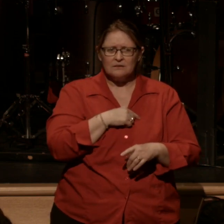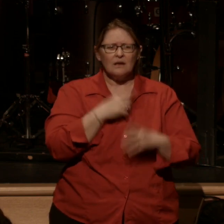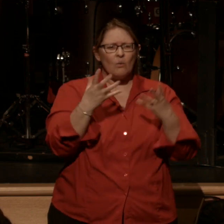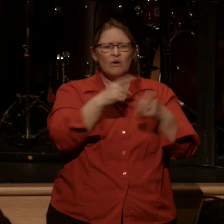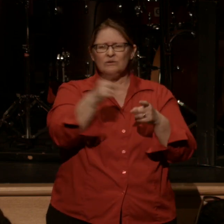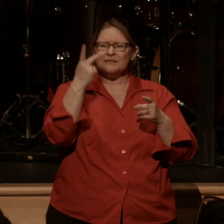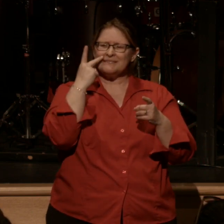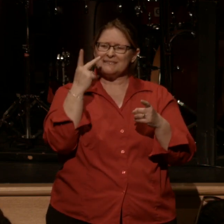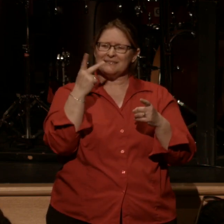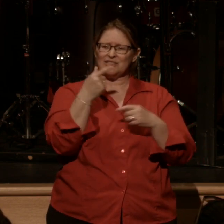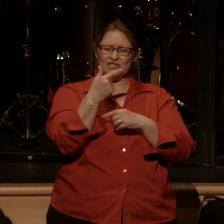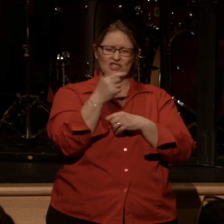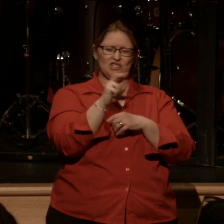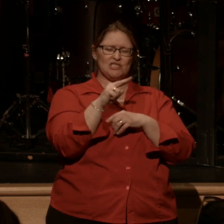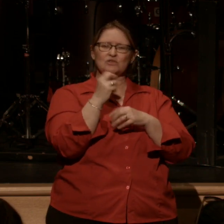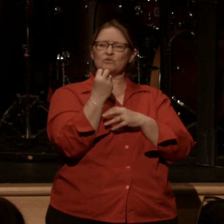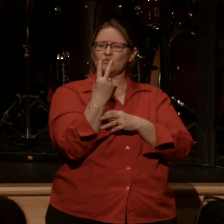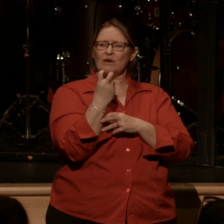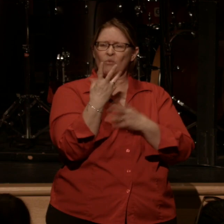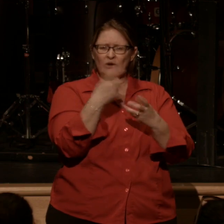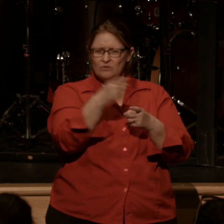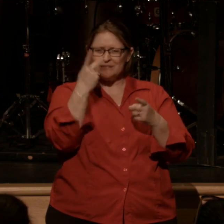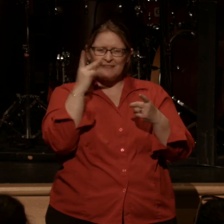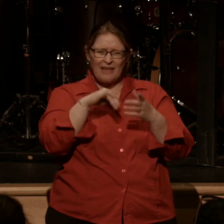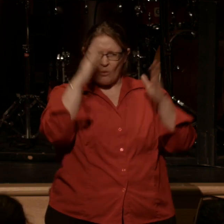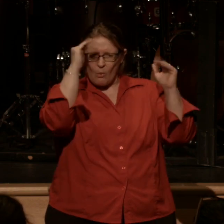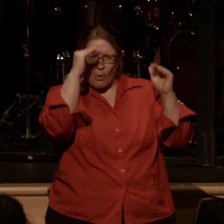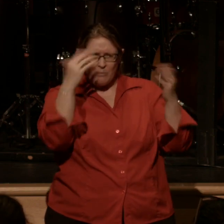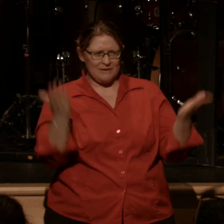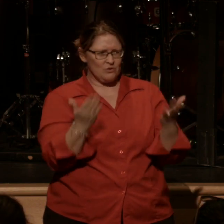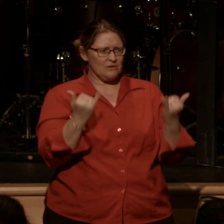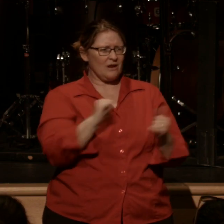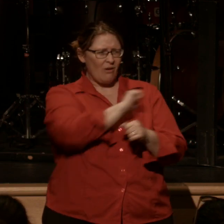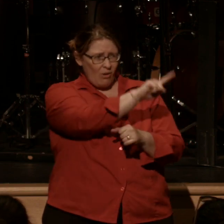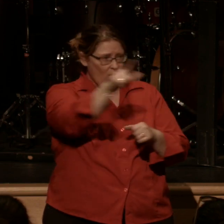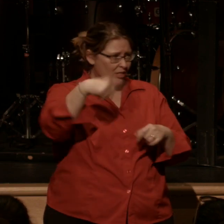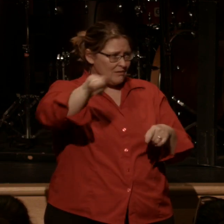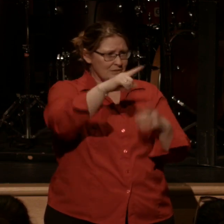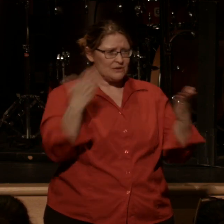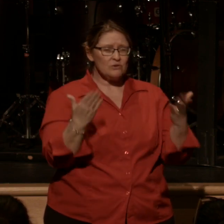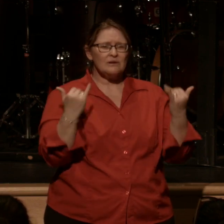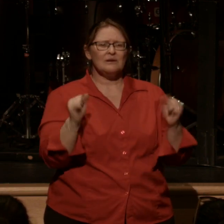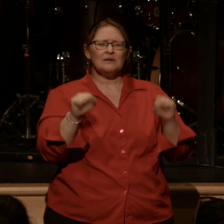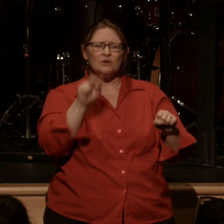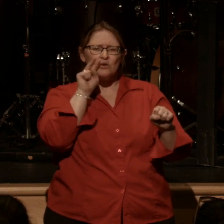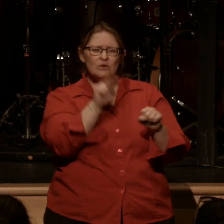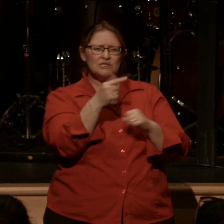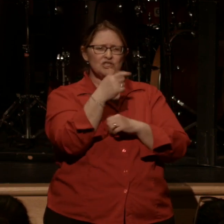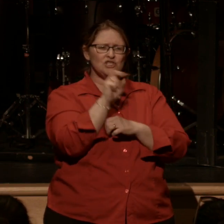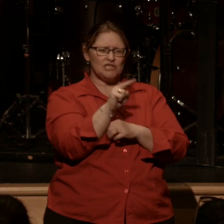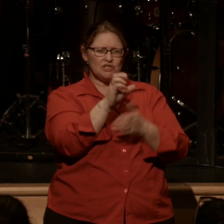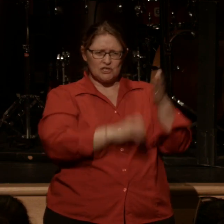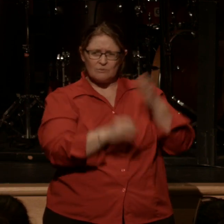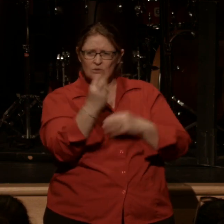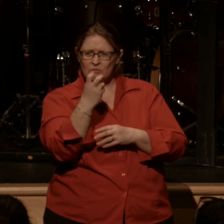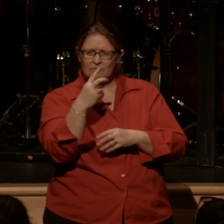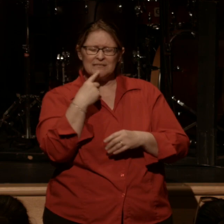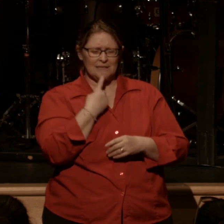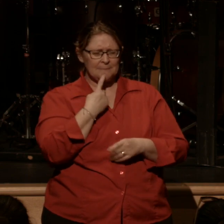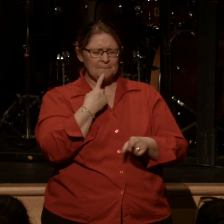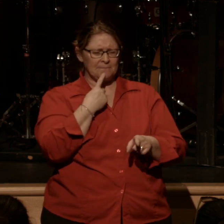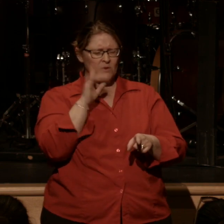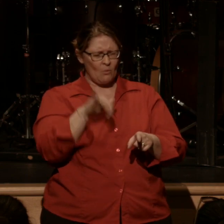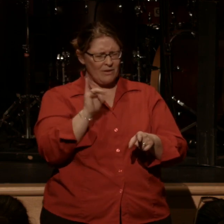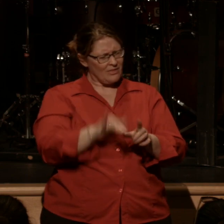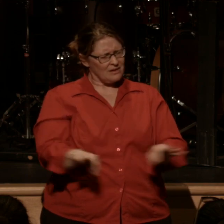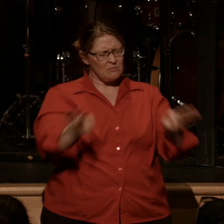to see the hope in Genesis 12 for us today as well. Every single person here today can look into Genesis chapter 12 and say, why is